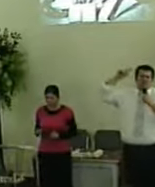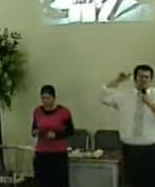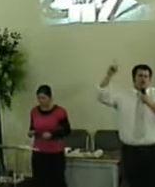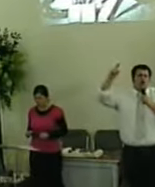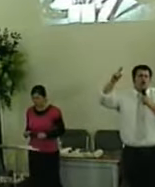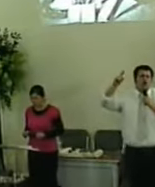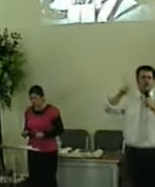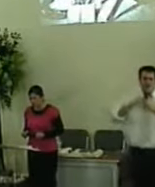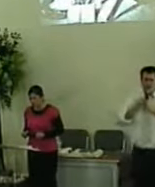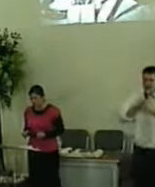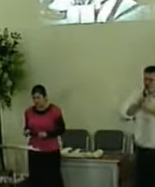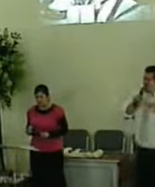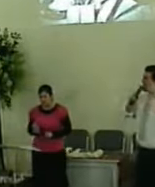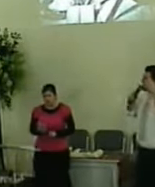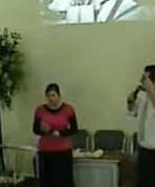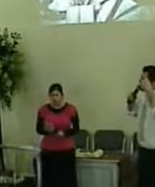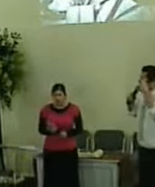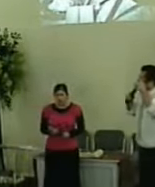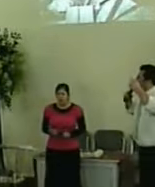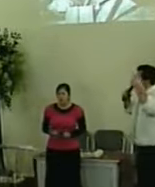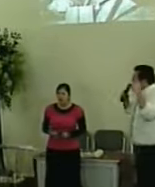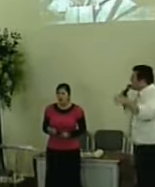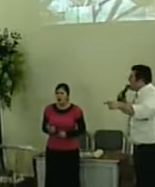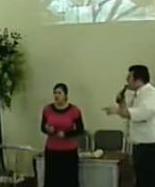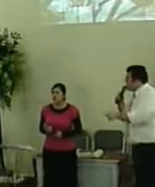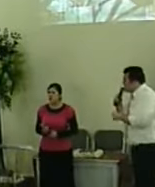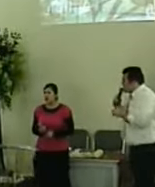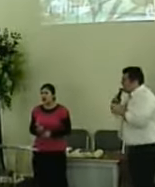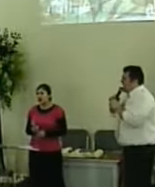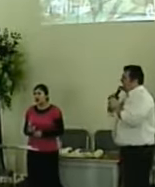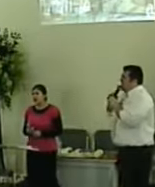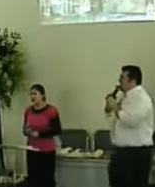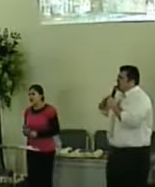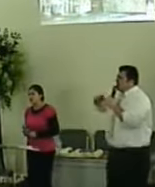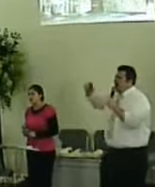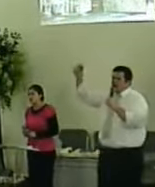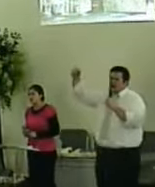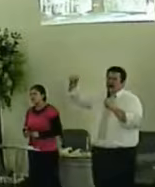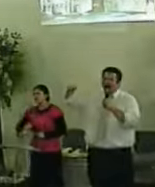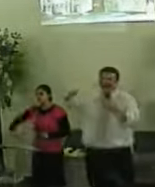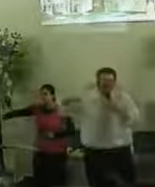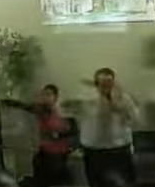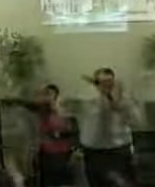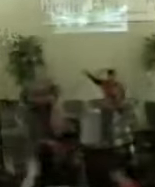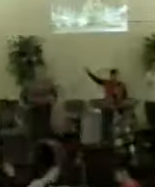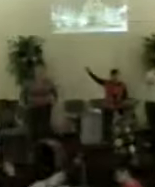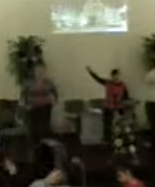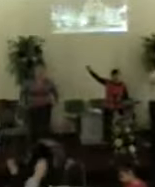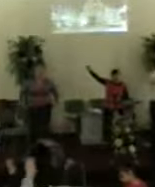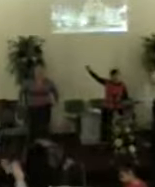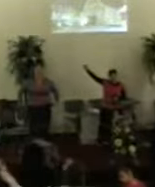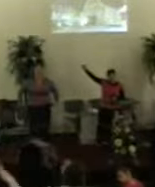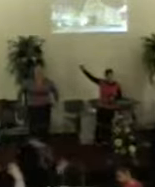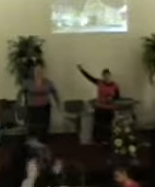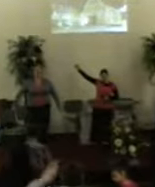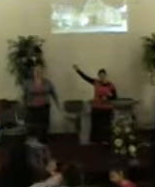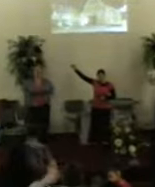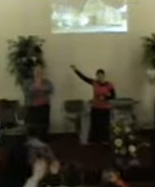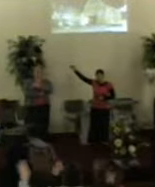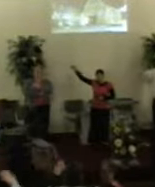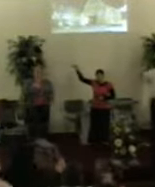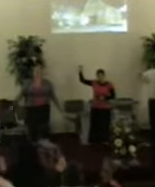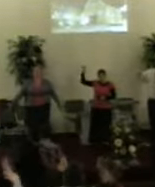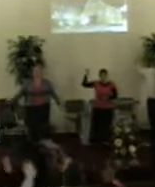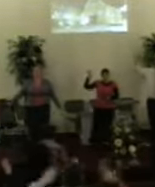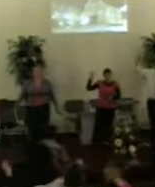God is stronger than any other God in this earth. Hallelujah. Our God bears all power.